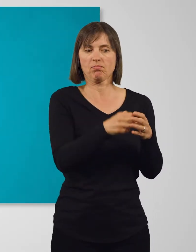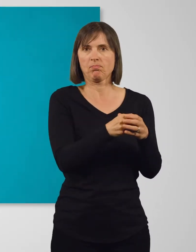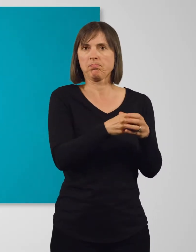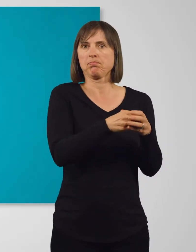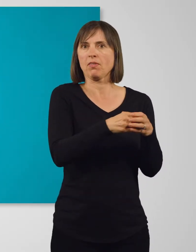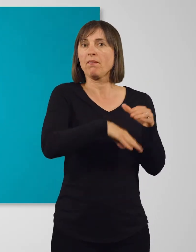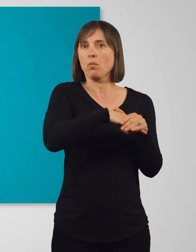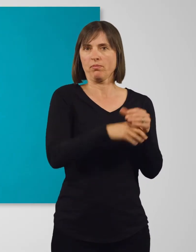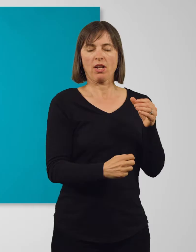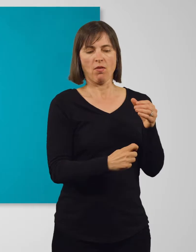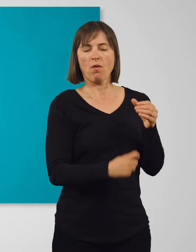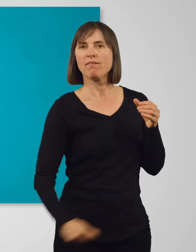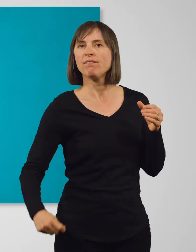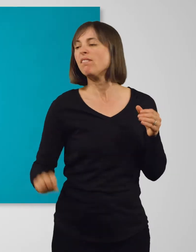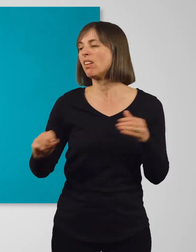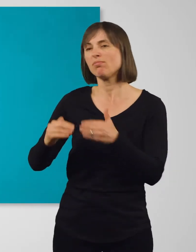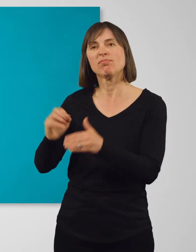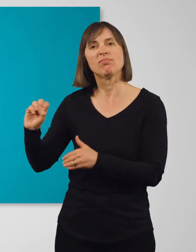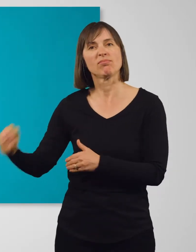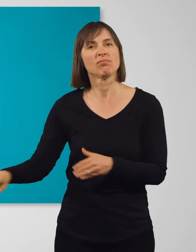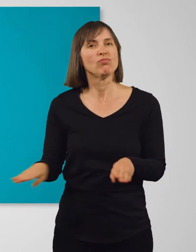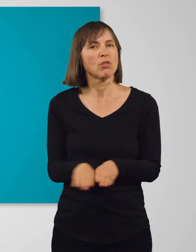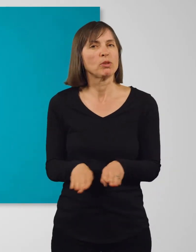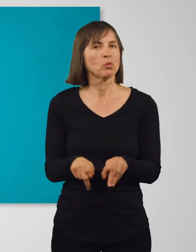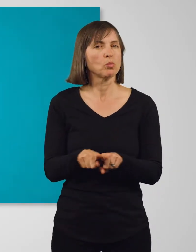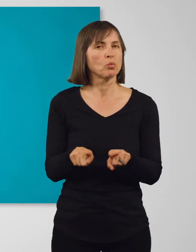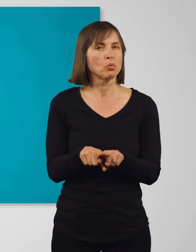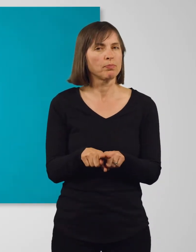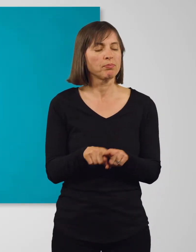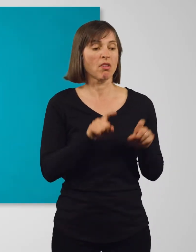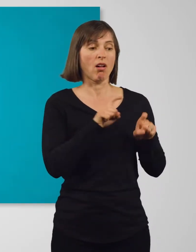4 hours because there is a risk of infection if you leave it in for too long.